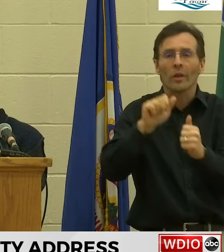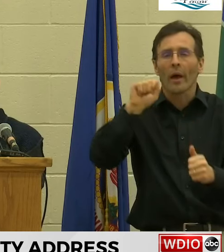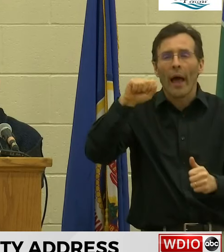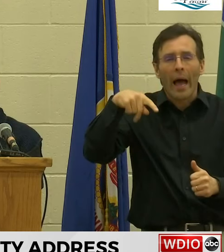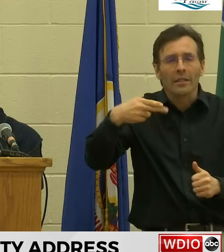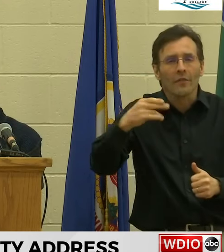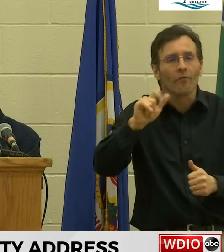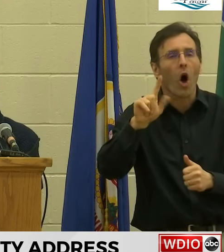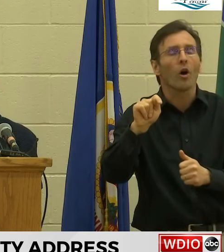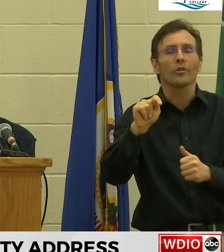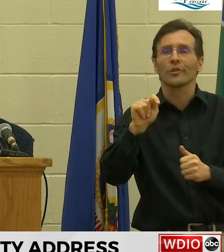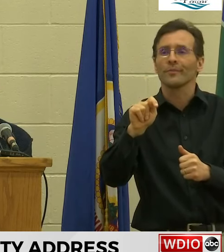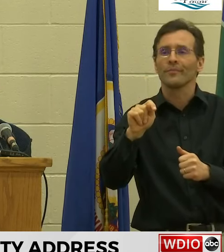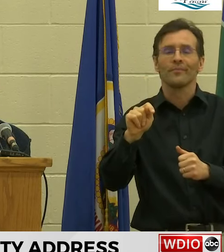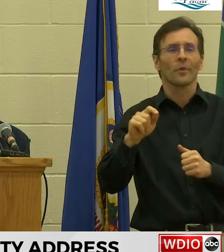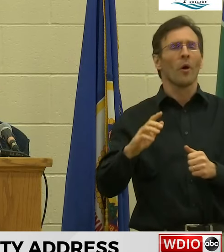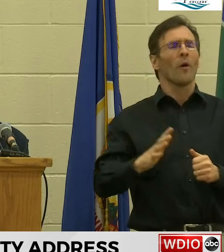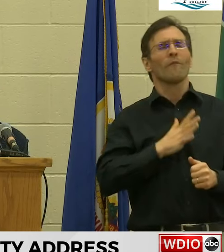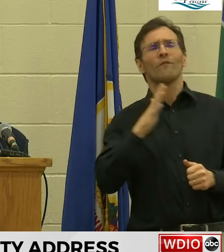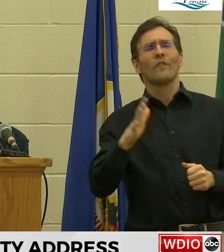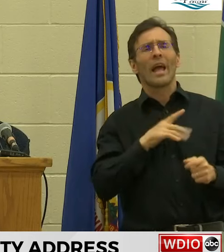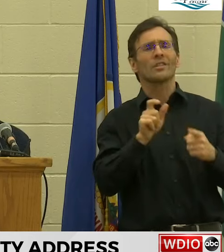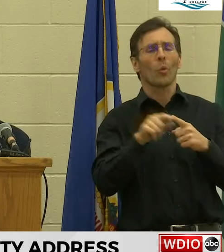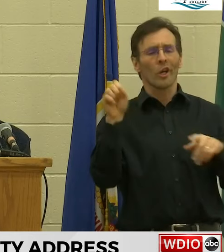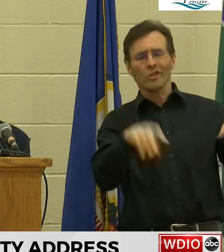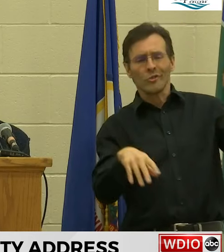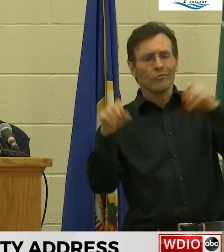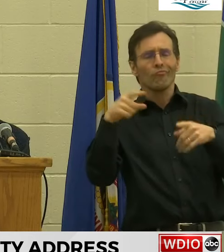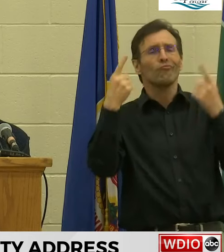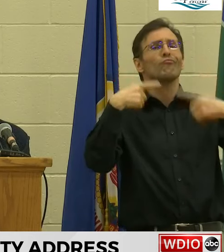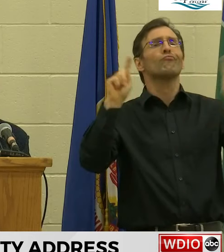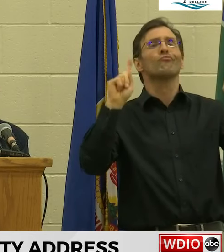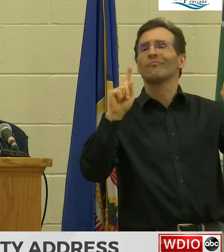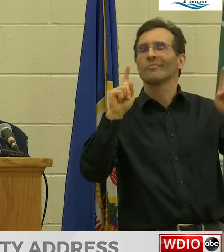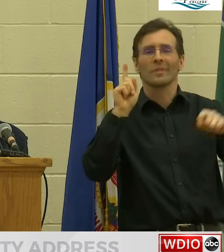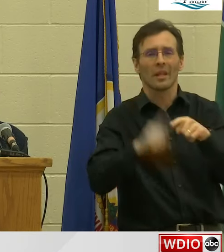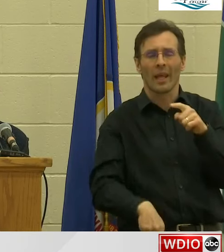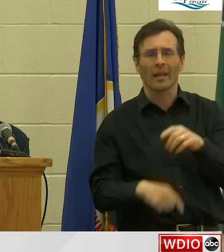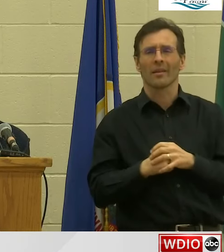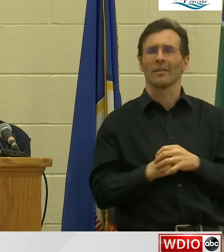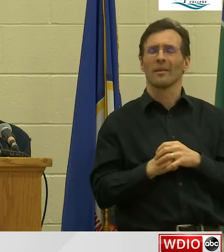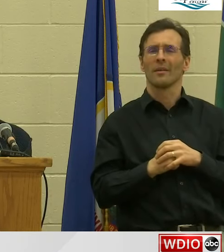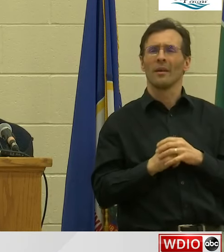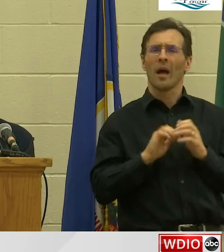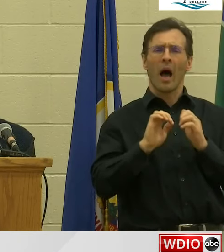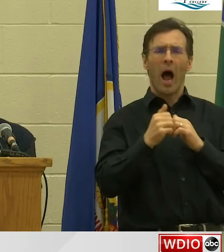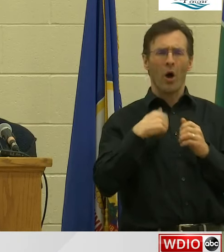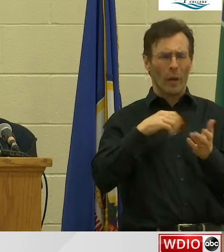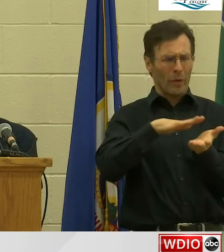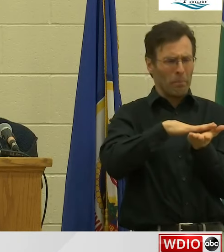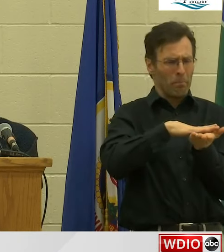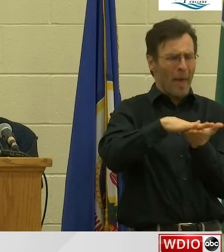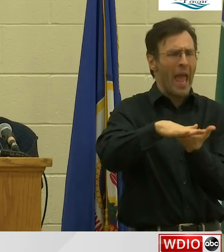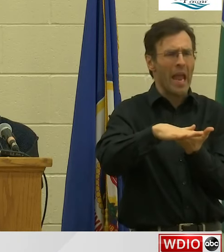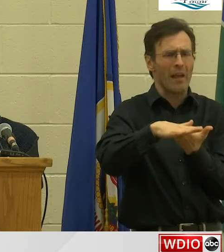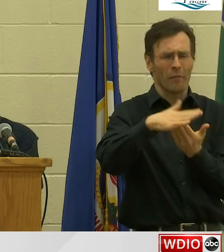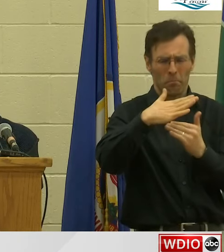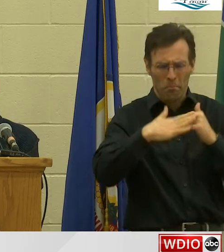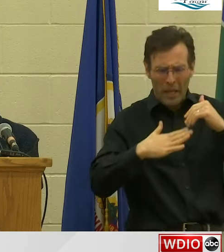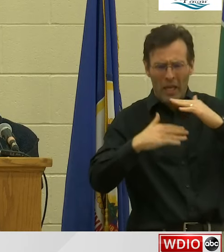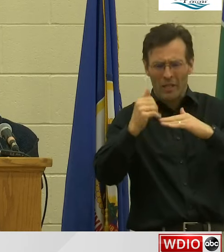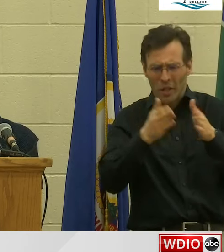asphalt or filled with fancy words. How shall we pave